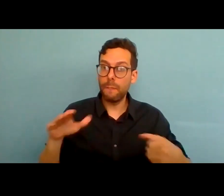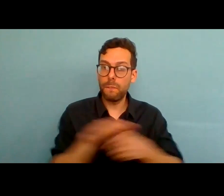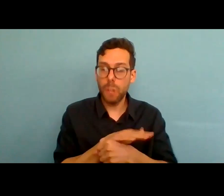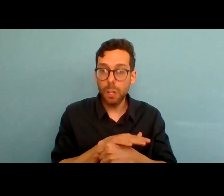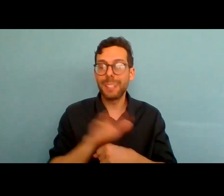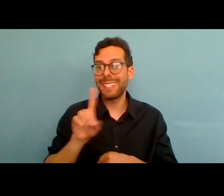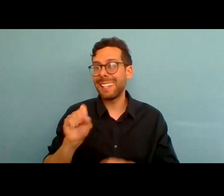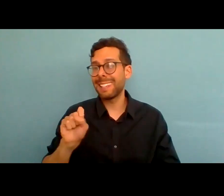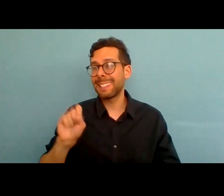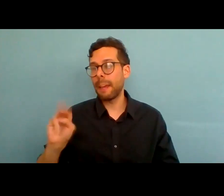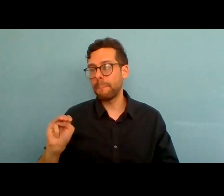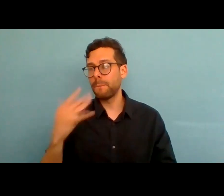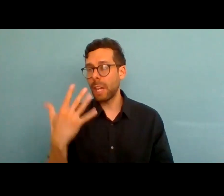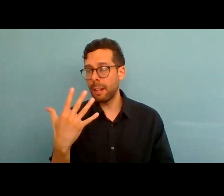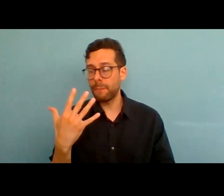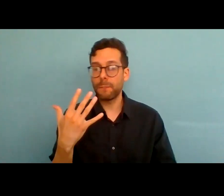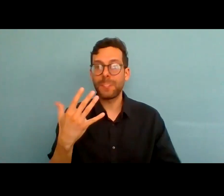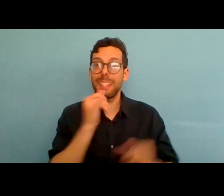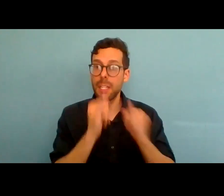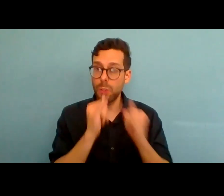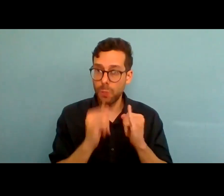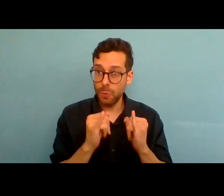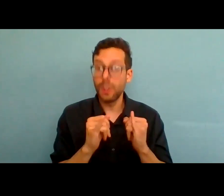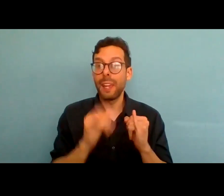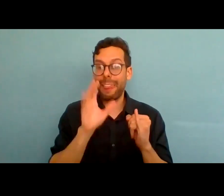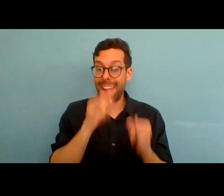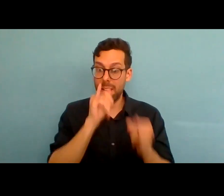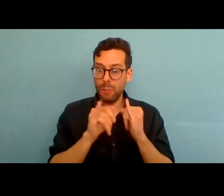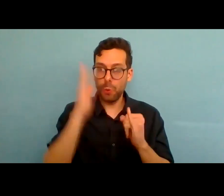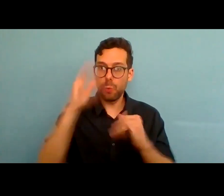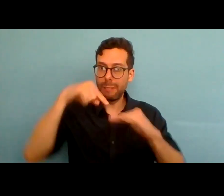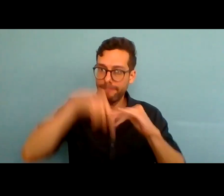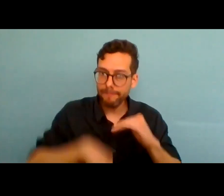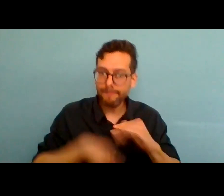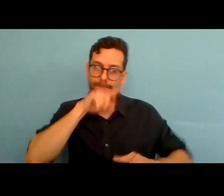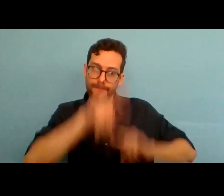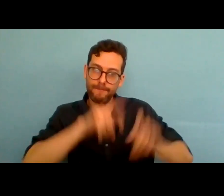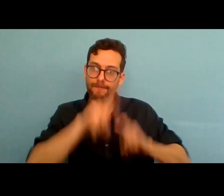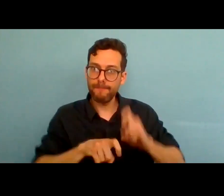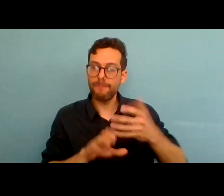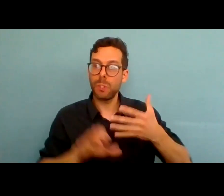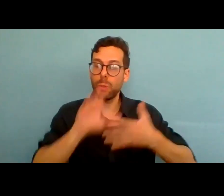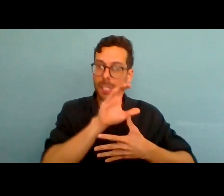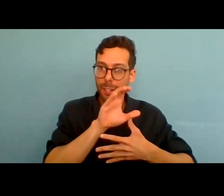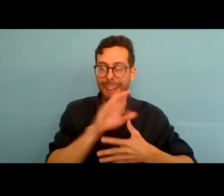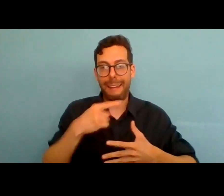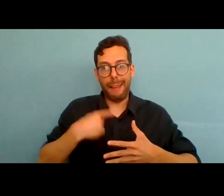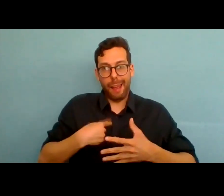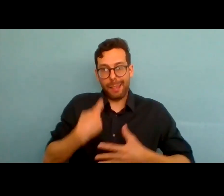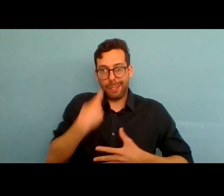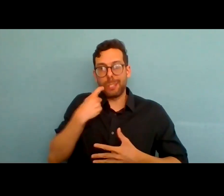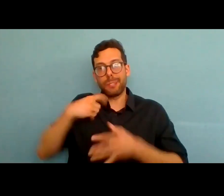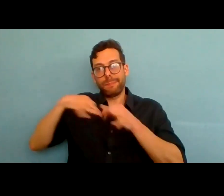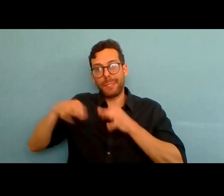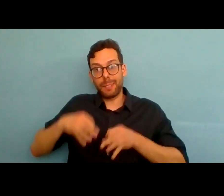dig in to those DSM-5 criteria. So it's again, kind of, I gave you those broader buckets. But then you also need a